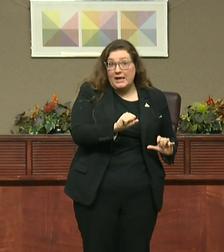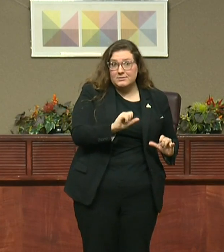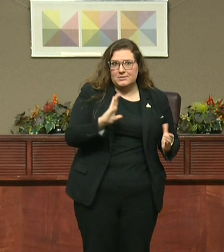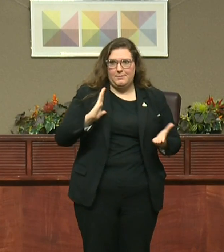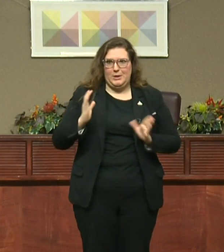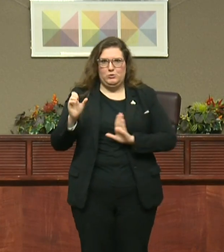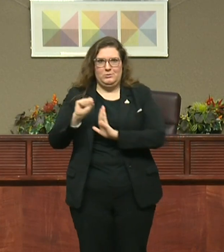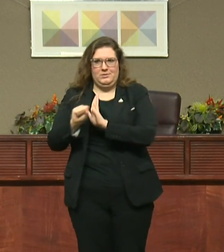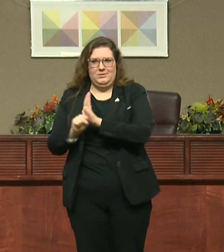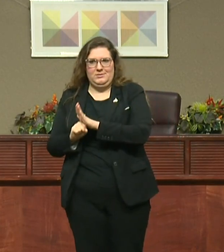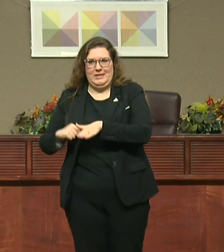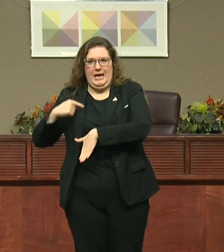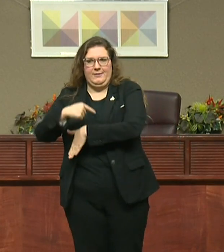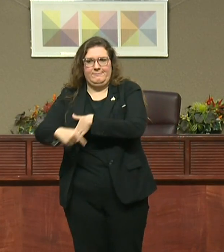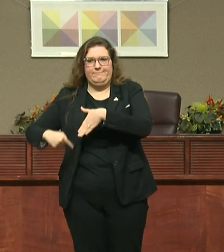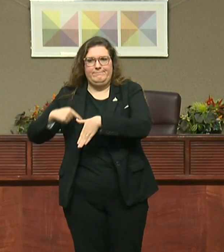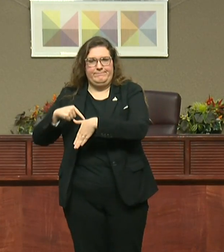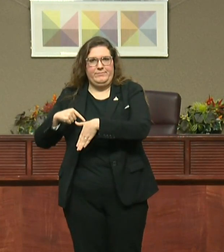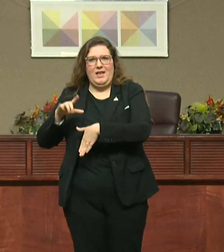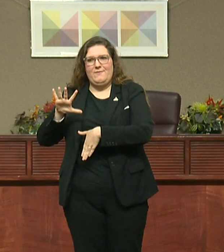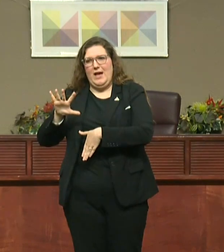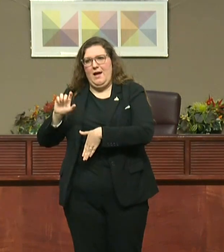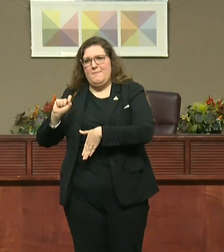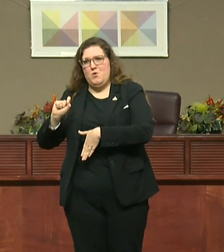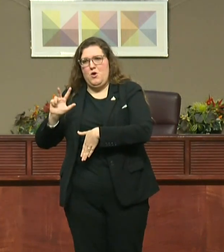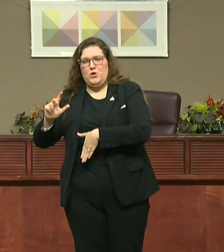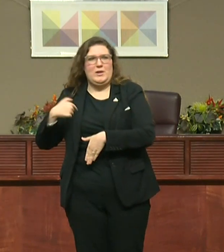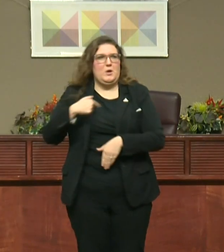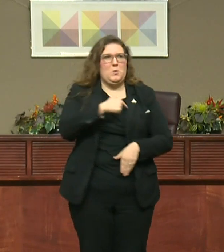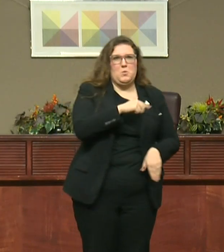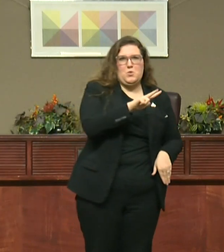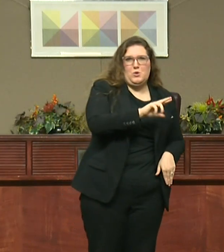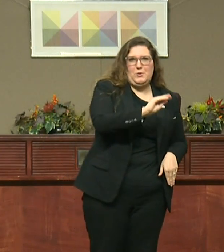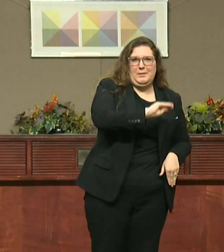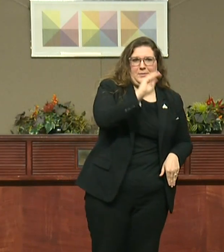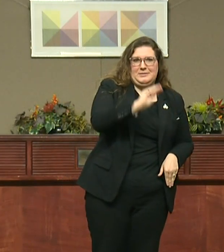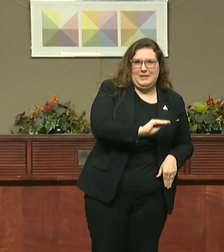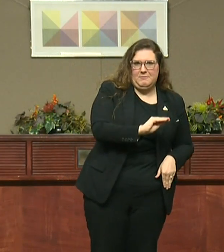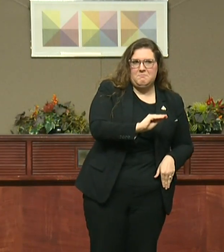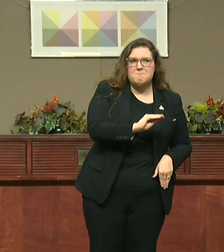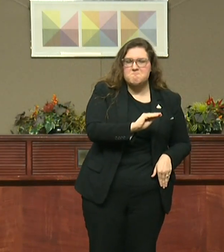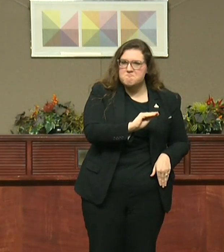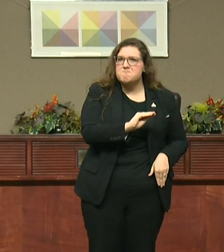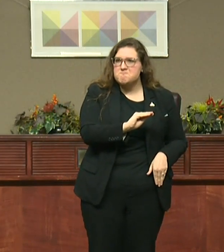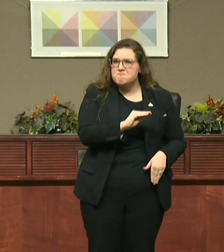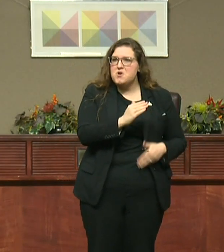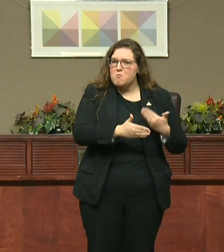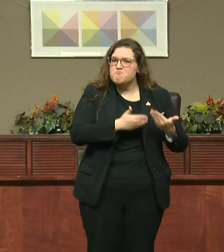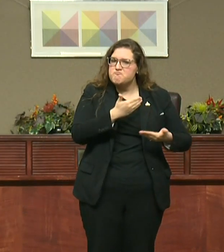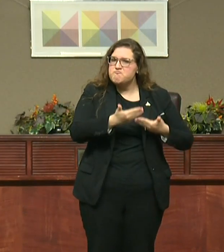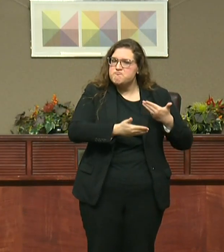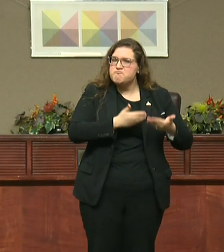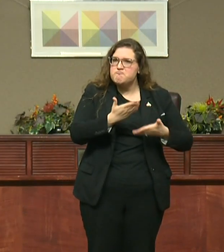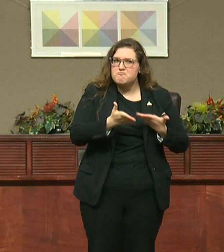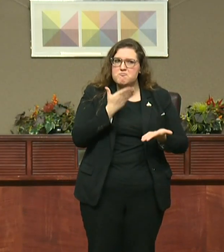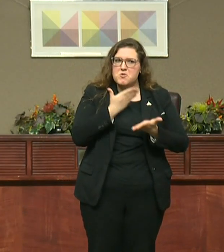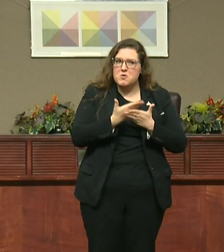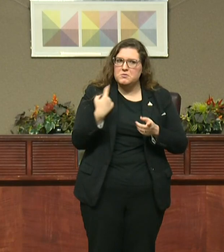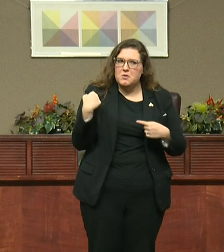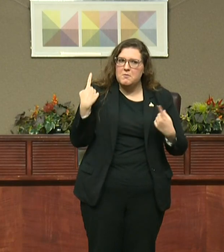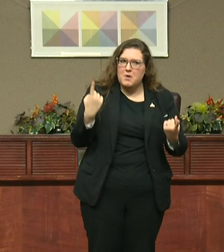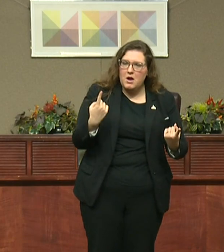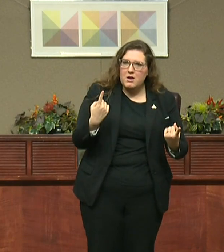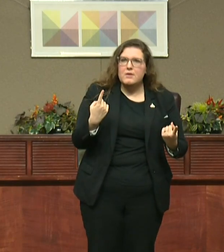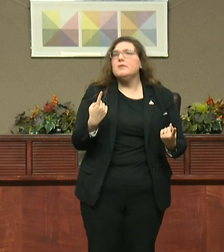of 5.3%. And we're moving forward with that. Let me just also